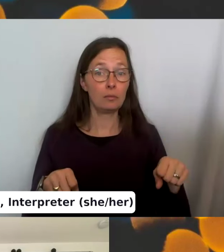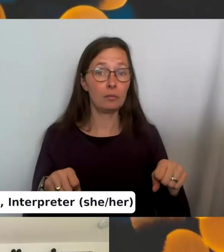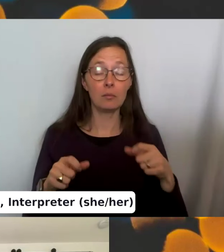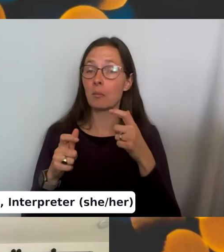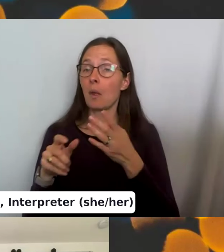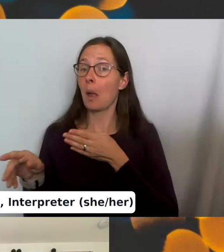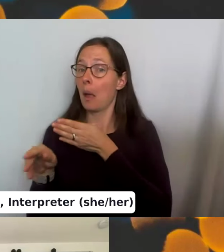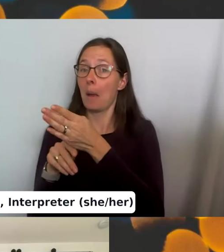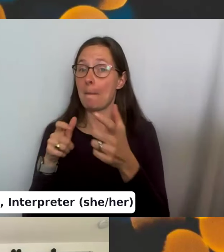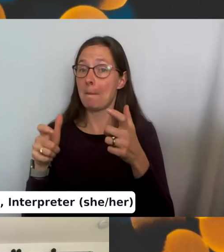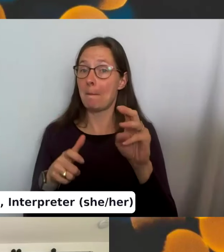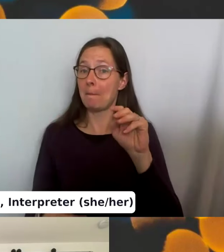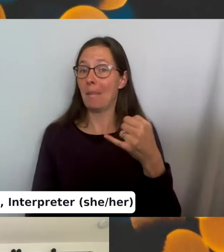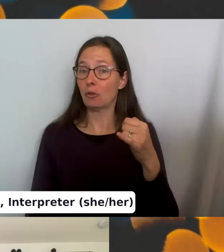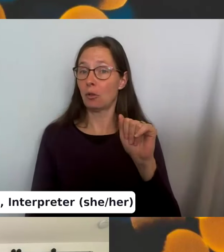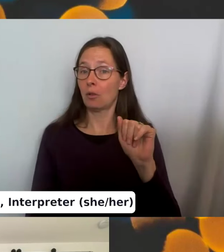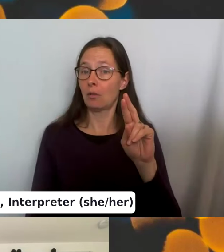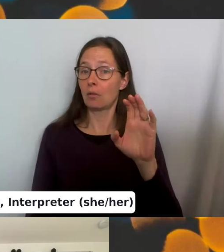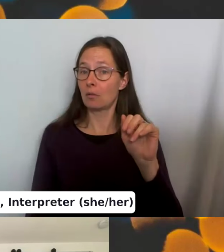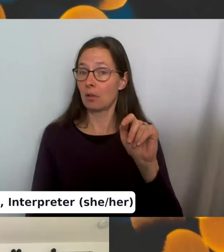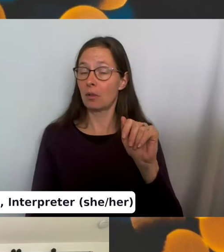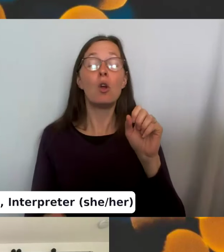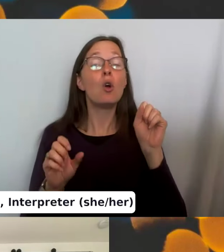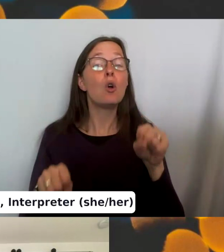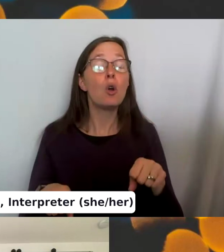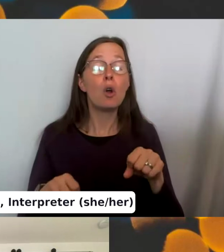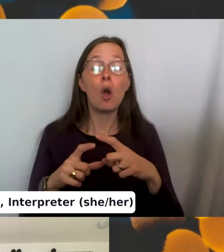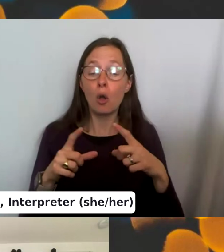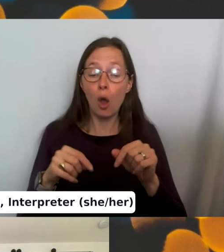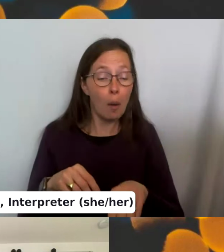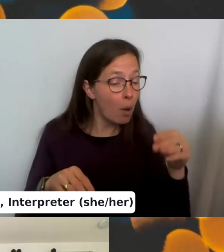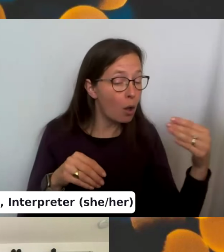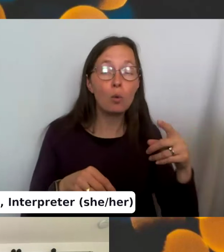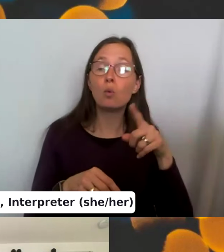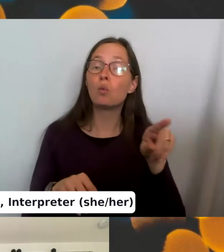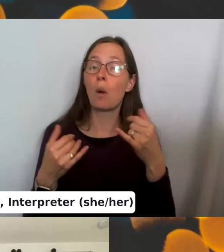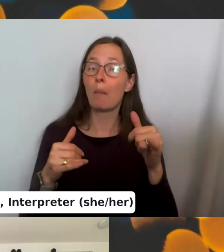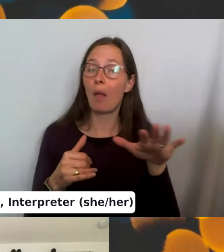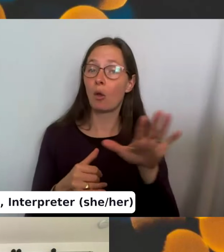arcana. We can do some more card pulls where you're playing with your deck more.